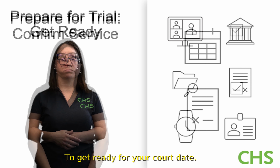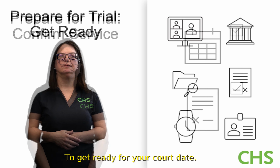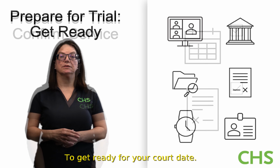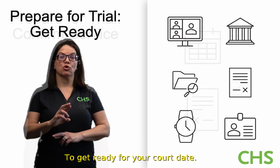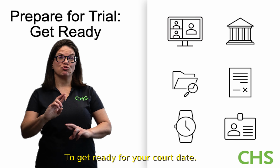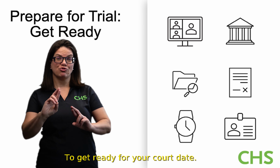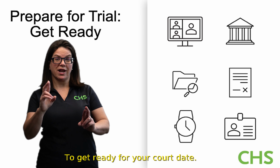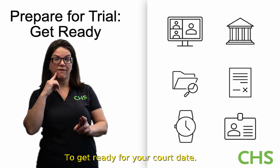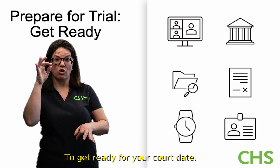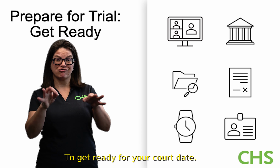To get ready for your court date,